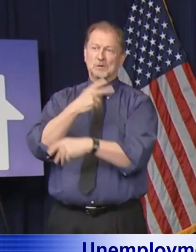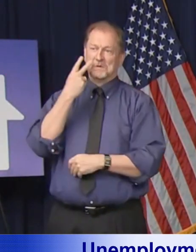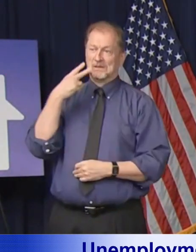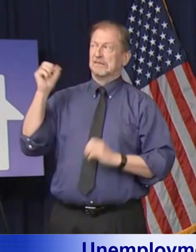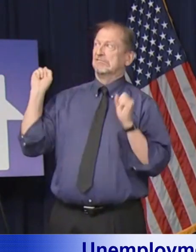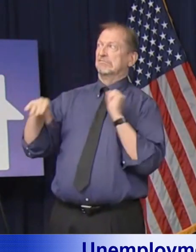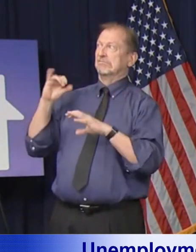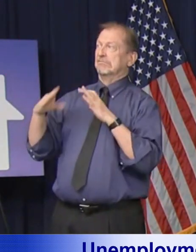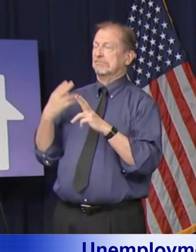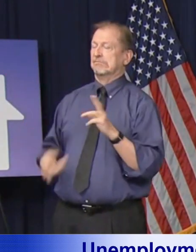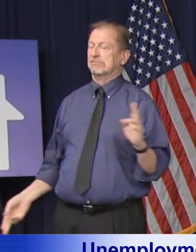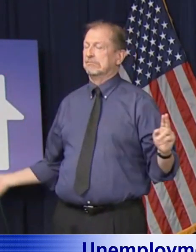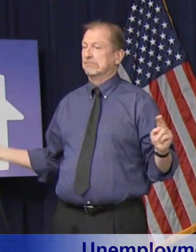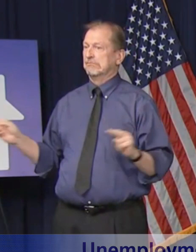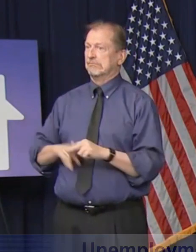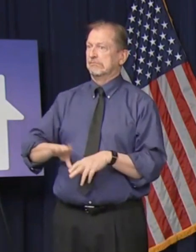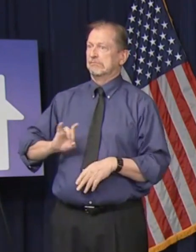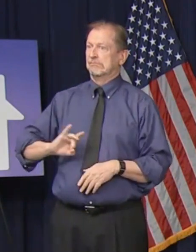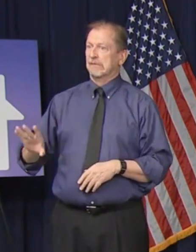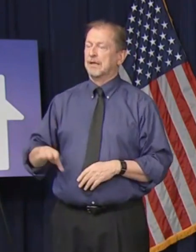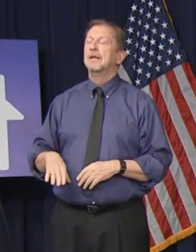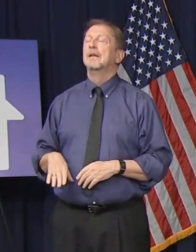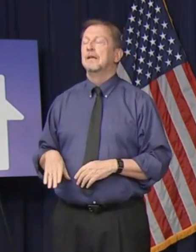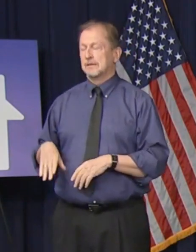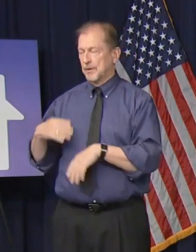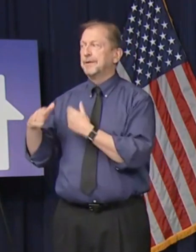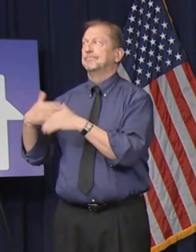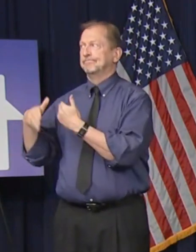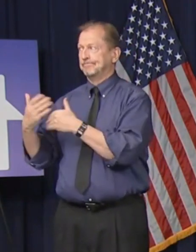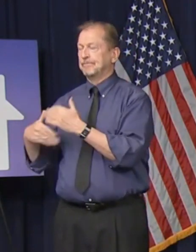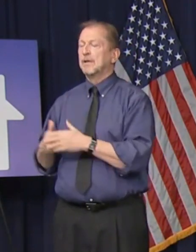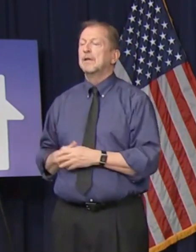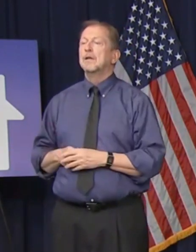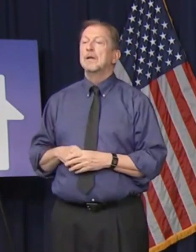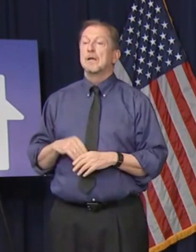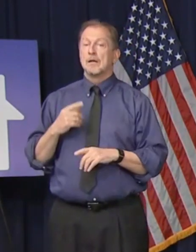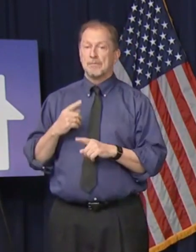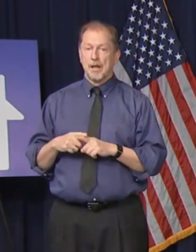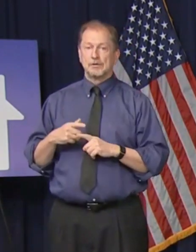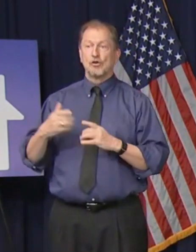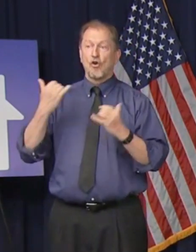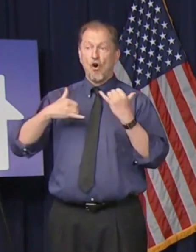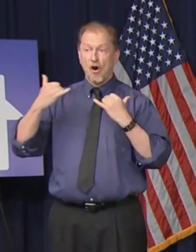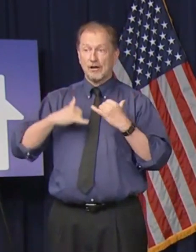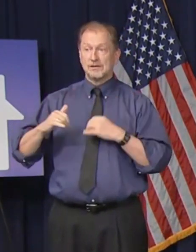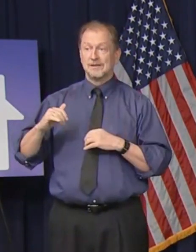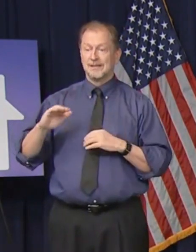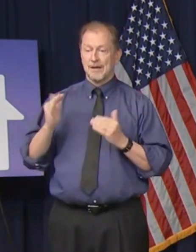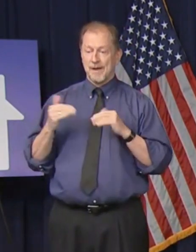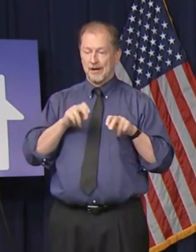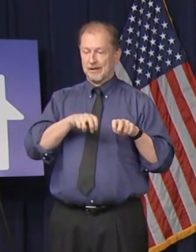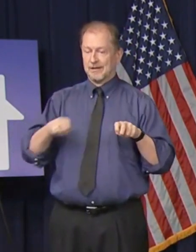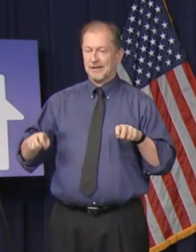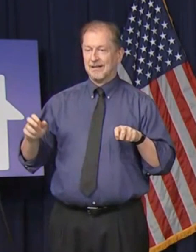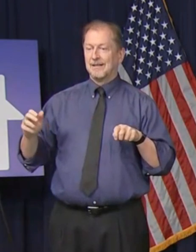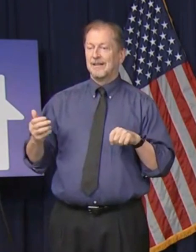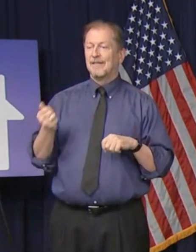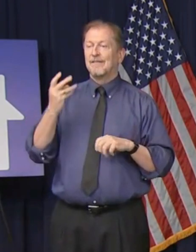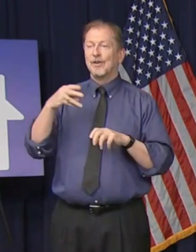problem. And then similarly, a multiple of the calls that were being answered a year ago are now being